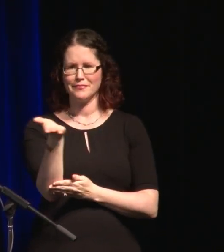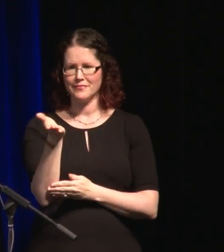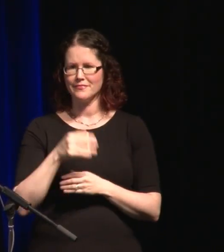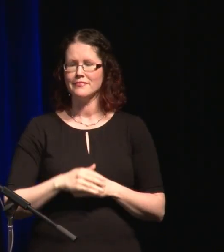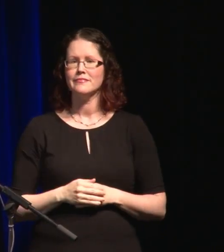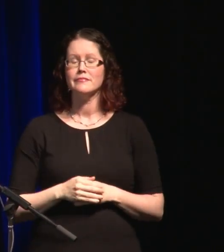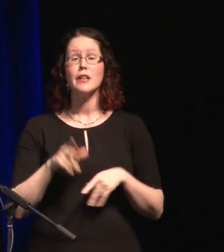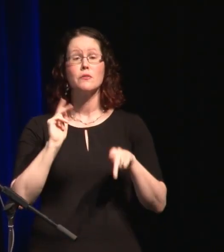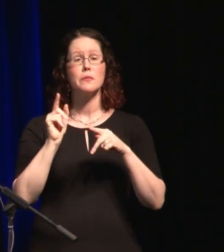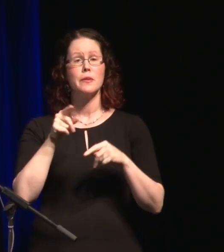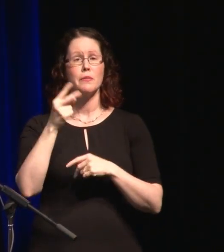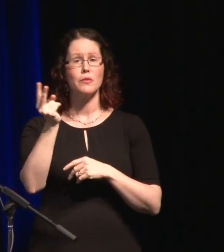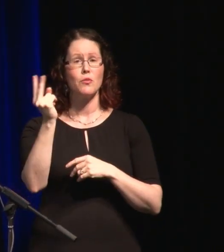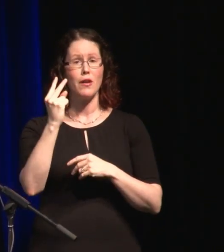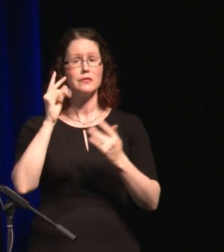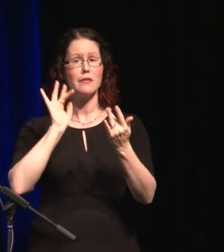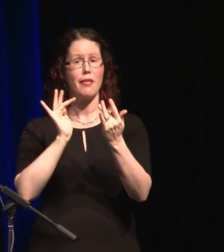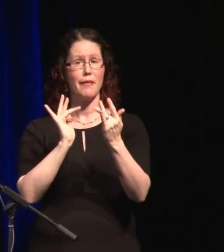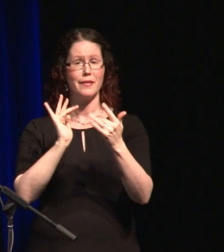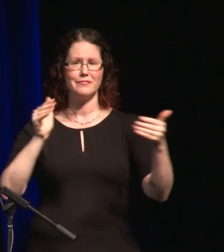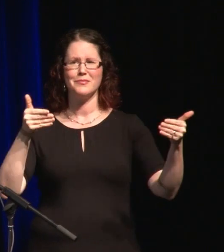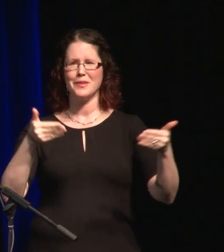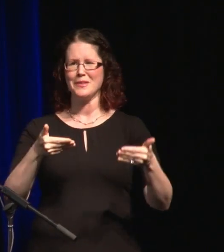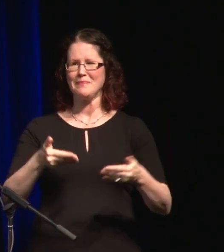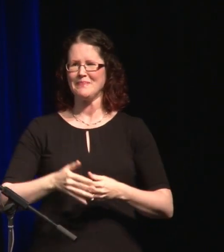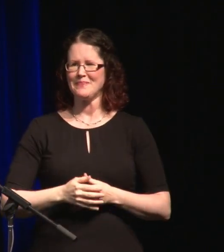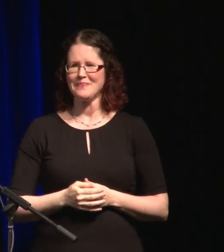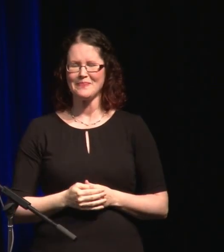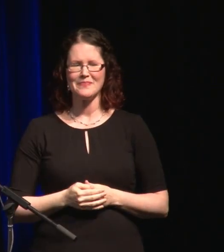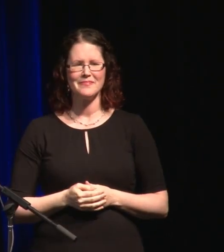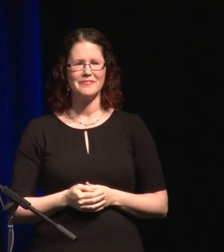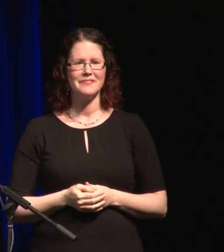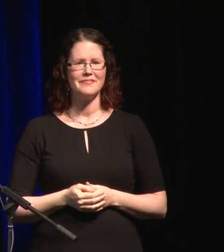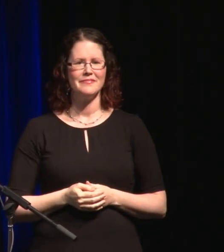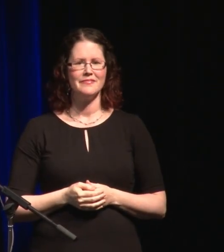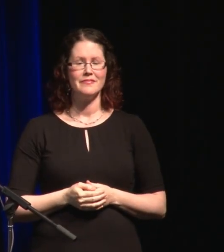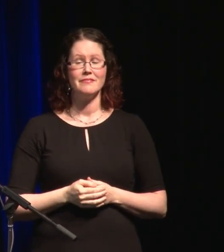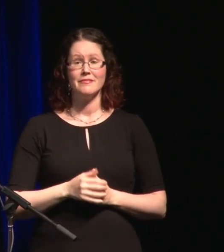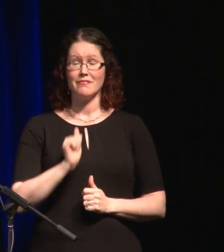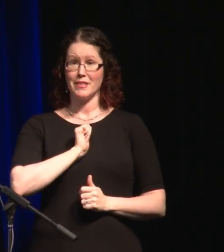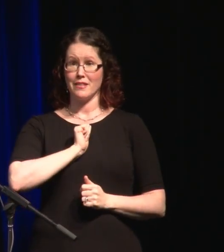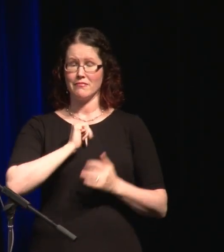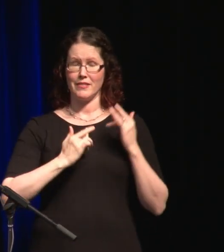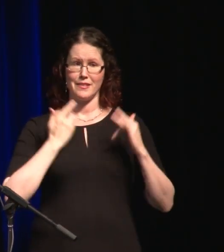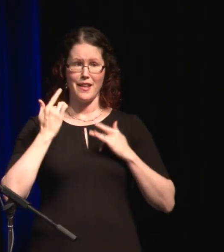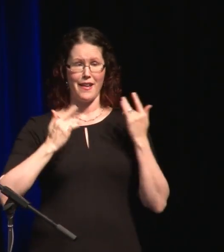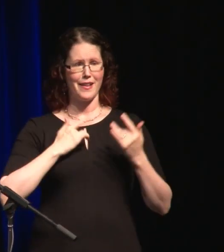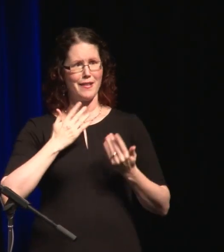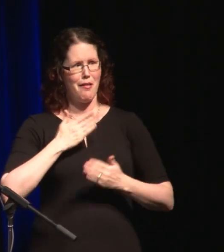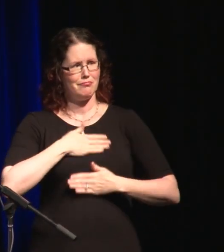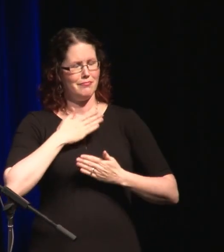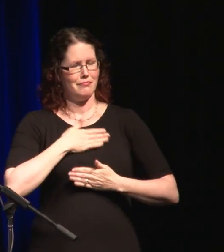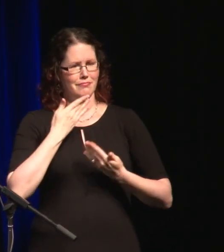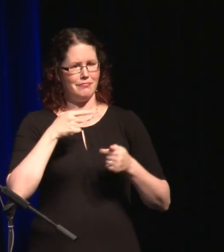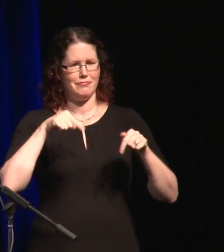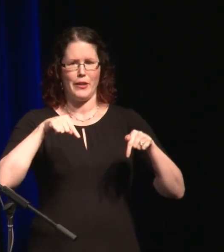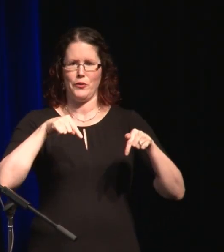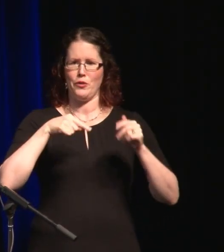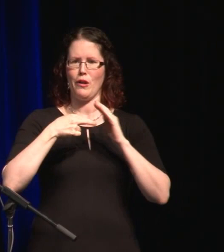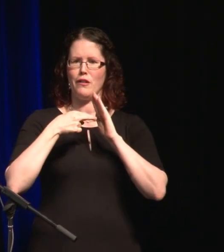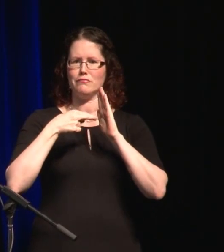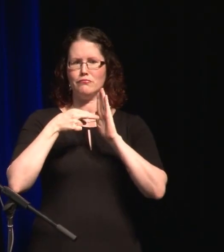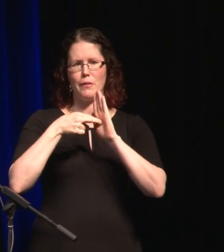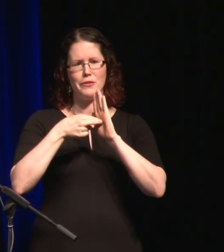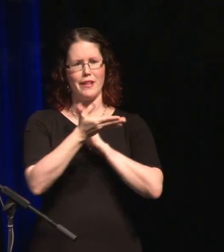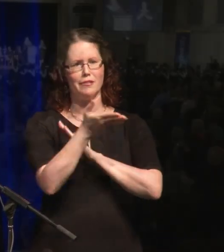of you watching online, welcome. I cannot explain how excited and grateful I am to be in front of you today as your valedictorian